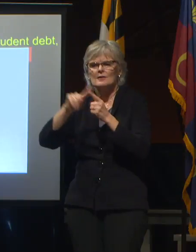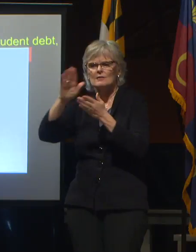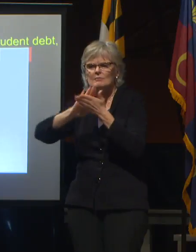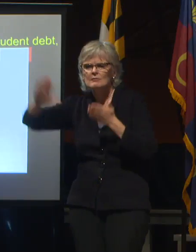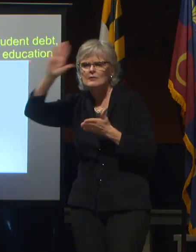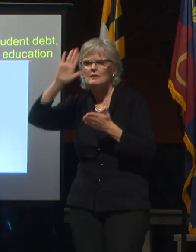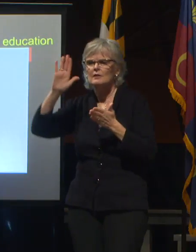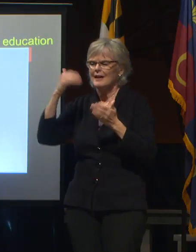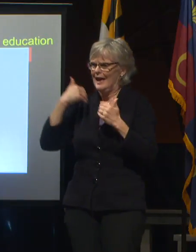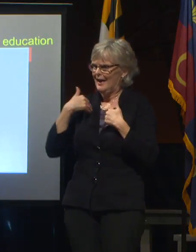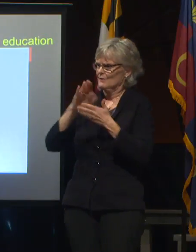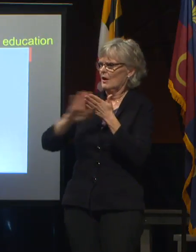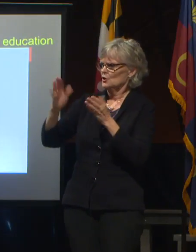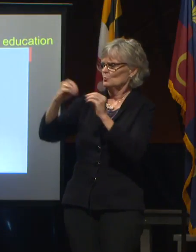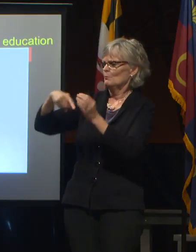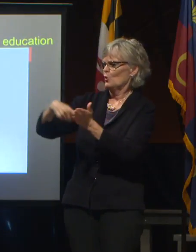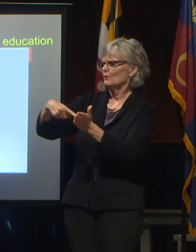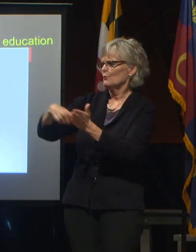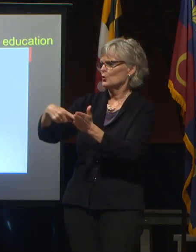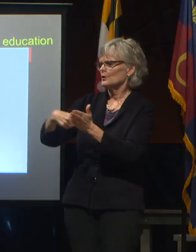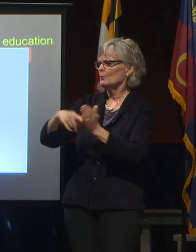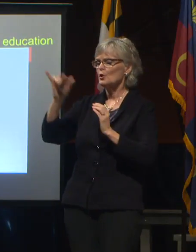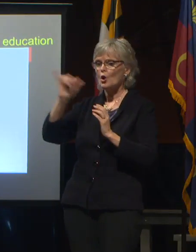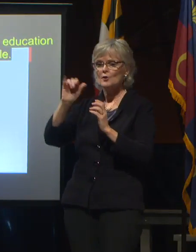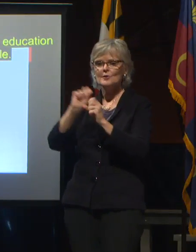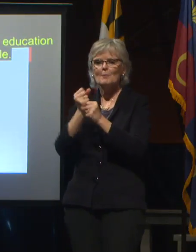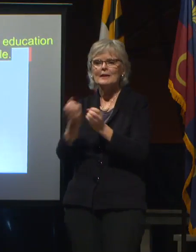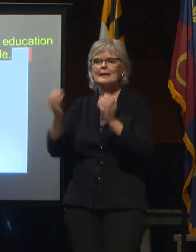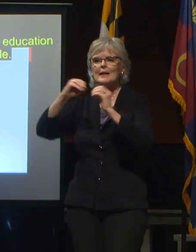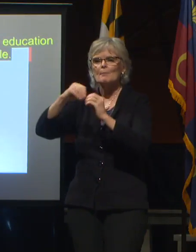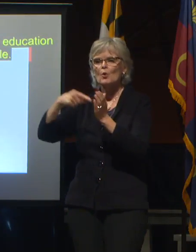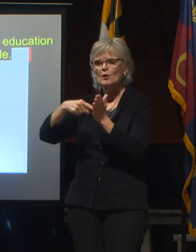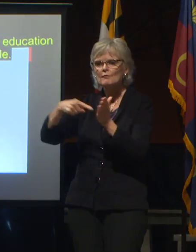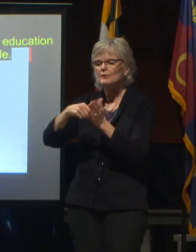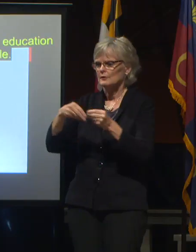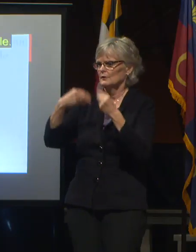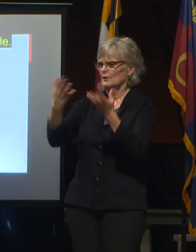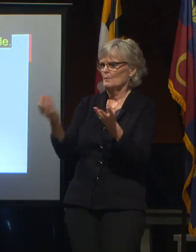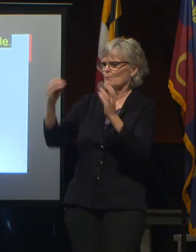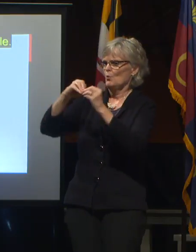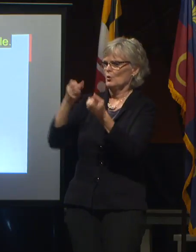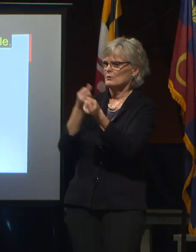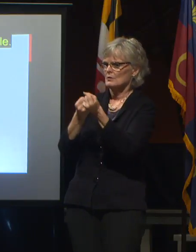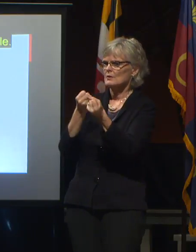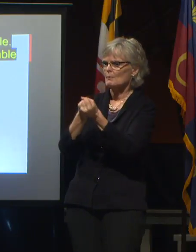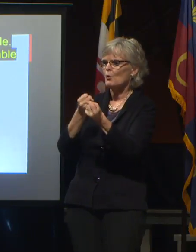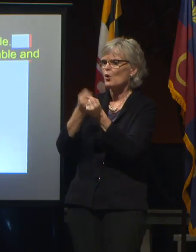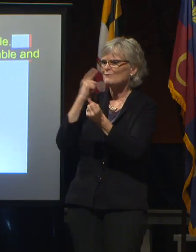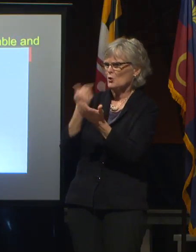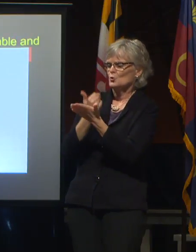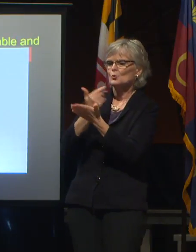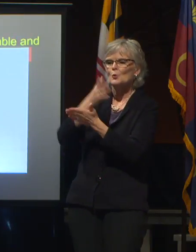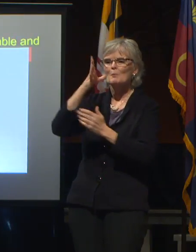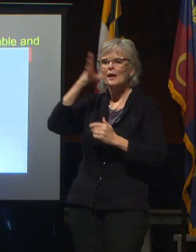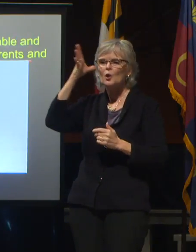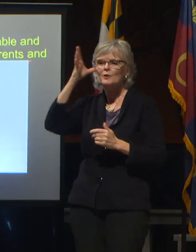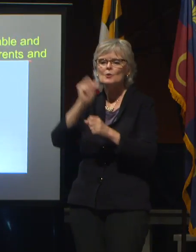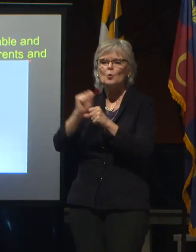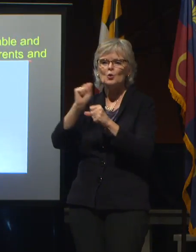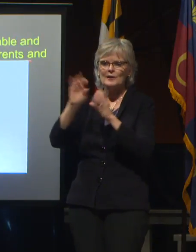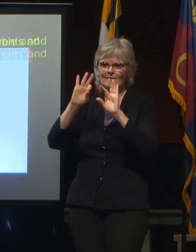college more affordable. We're also making it more affordable and offering greater support for new parents and